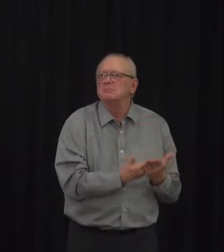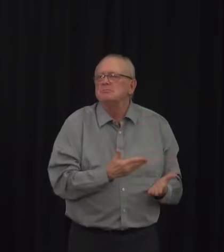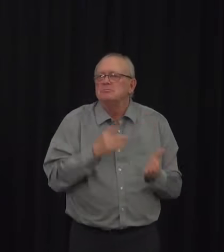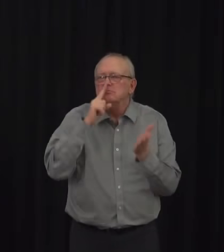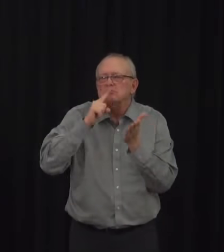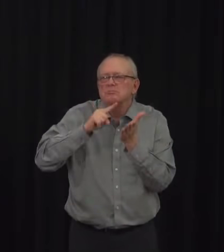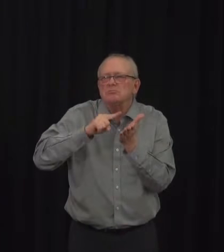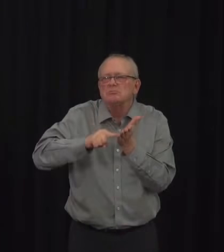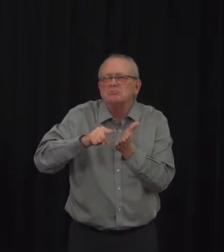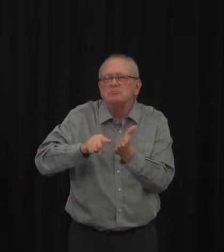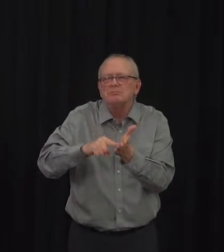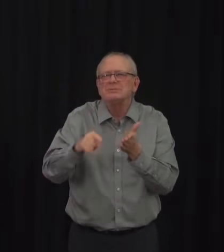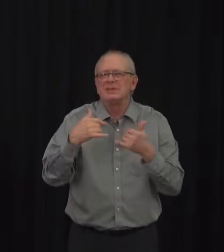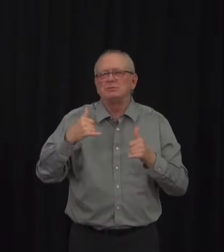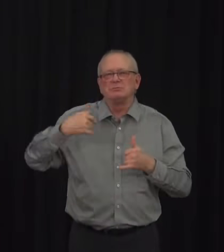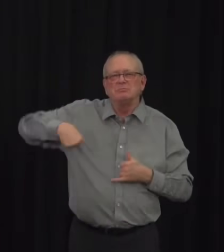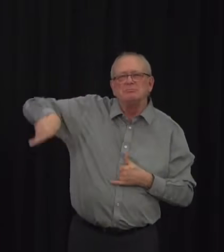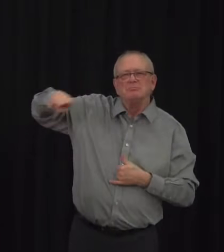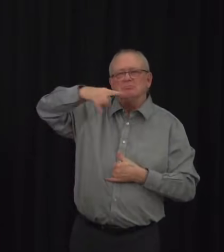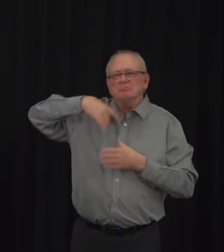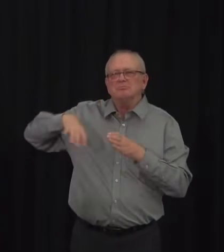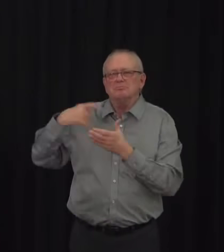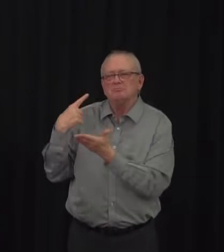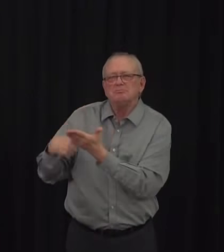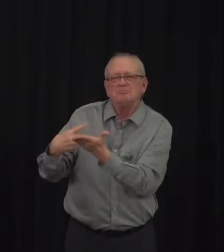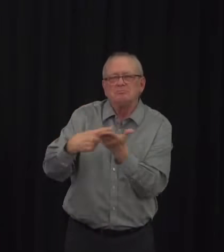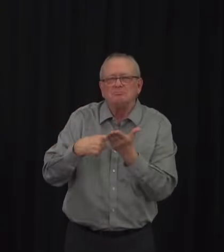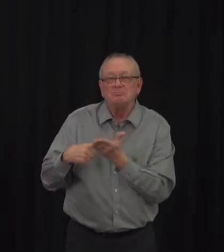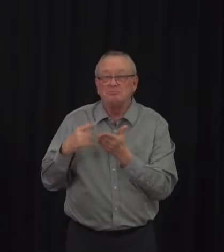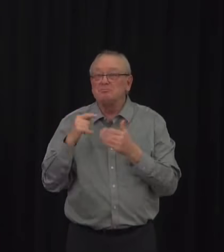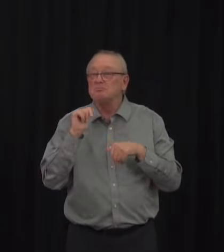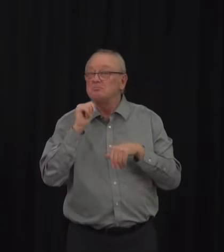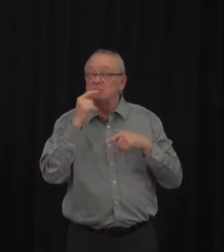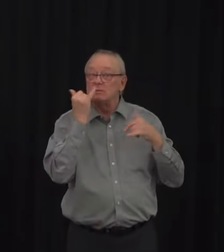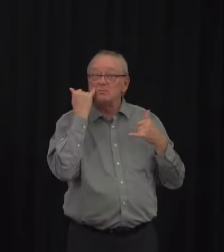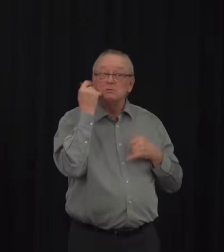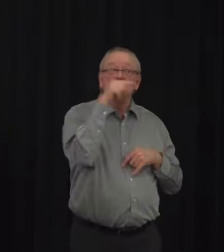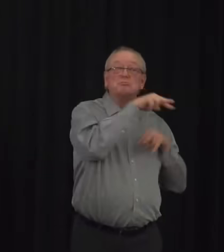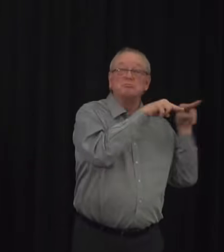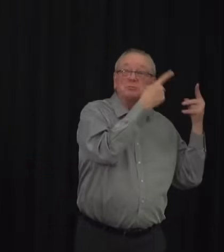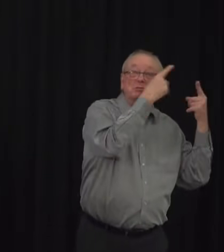on the evidence of effectiveness as well as the context in Alberta.